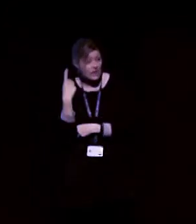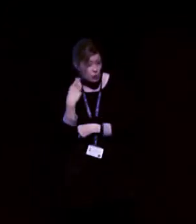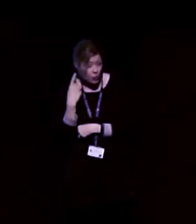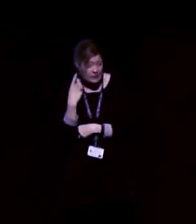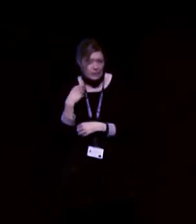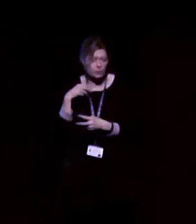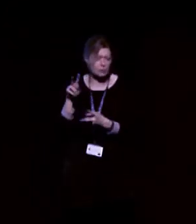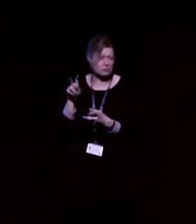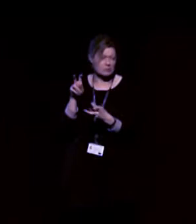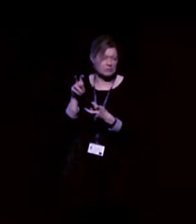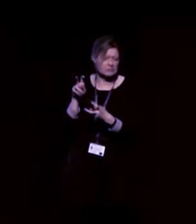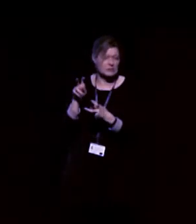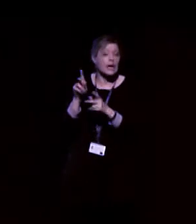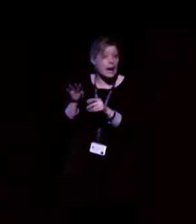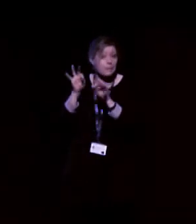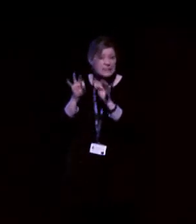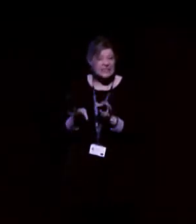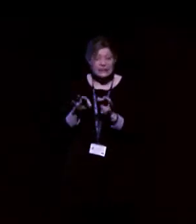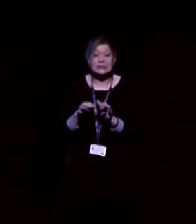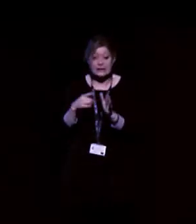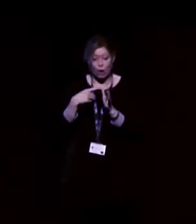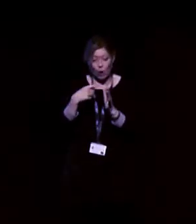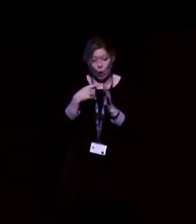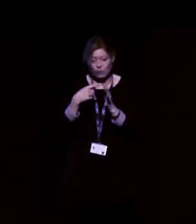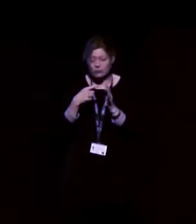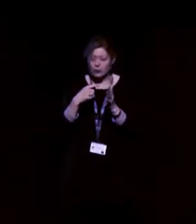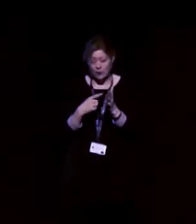consonant sounds, because one's not able to hear those high frequency fricatives as well.